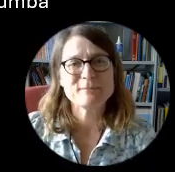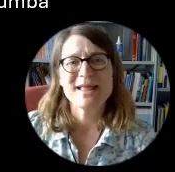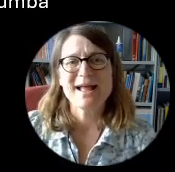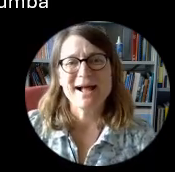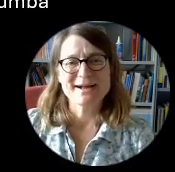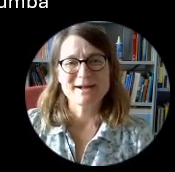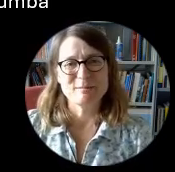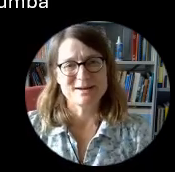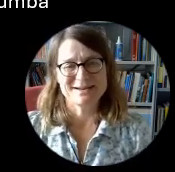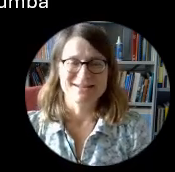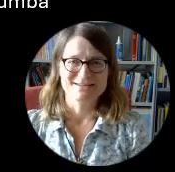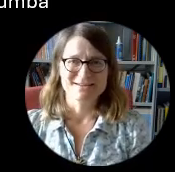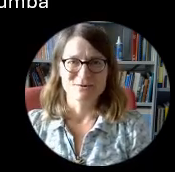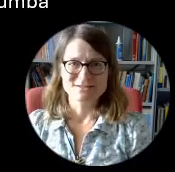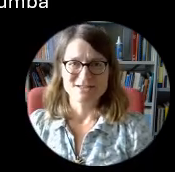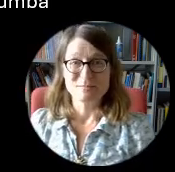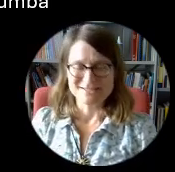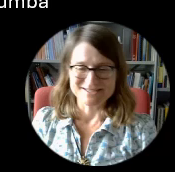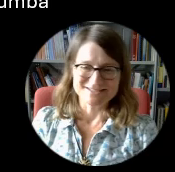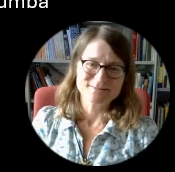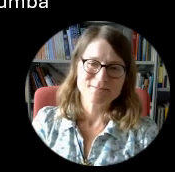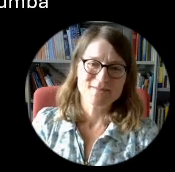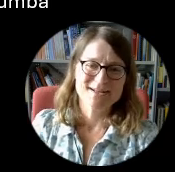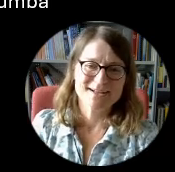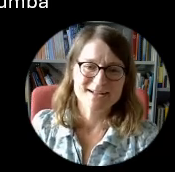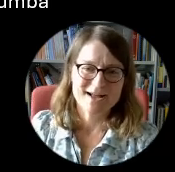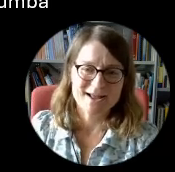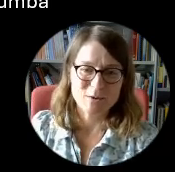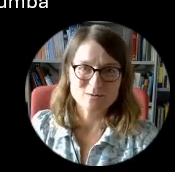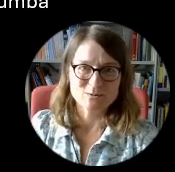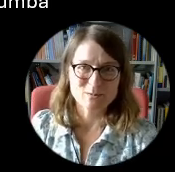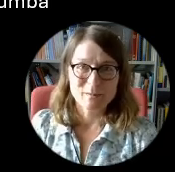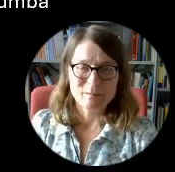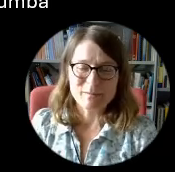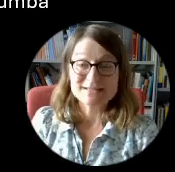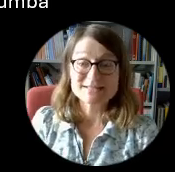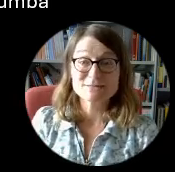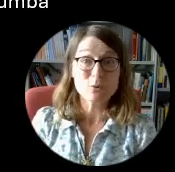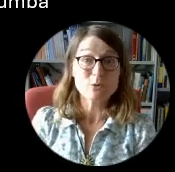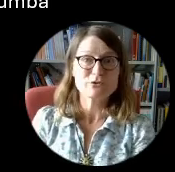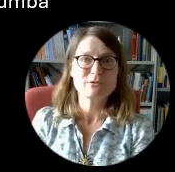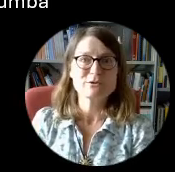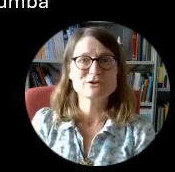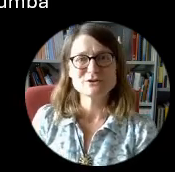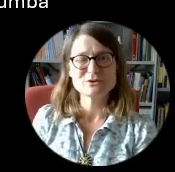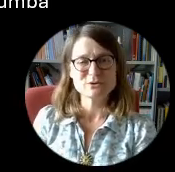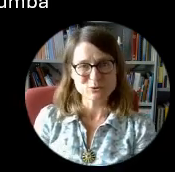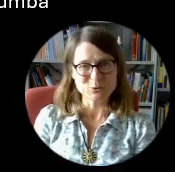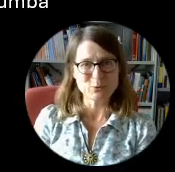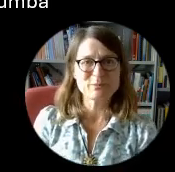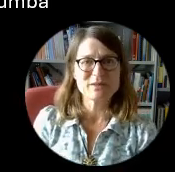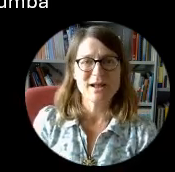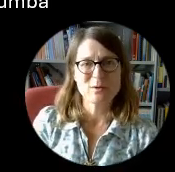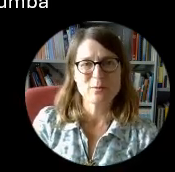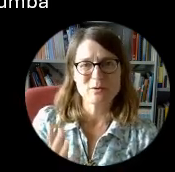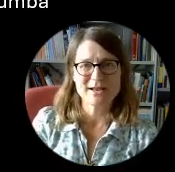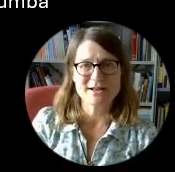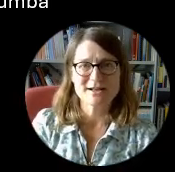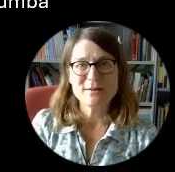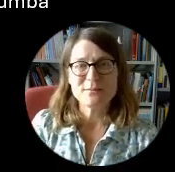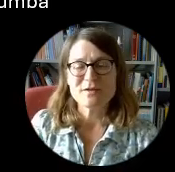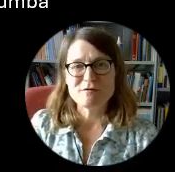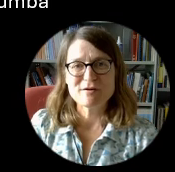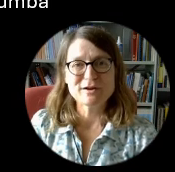person, but on some distance. I hope to make a small contribution to the school. I hope you had